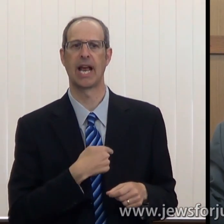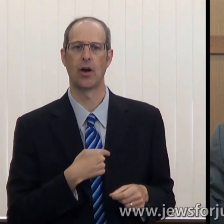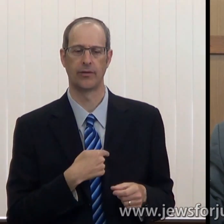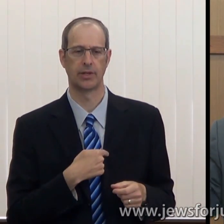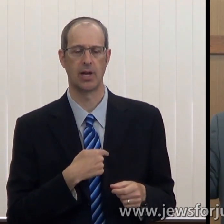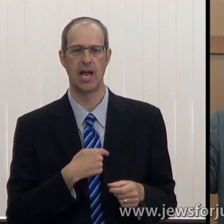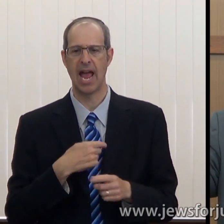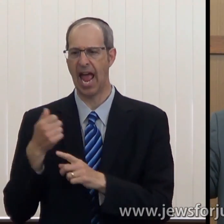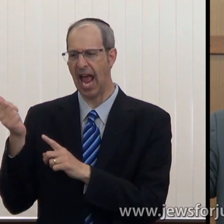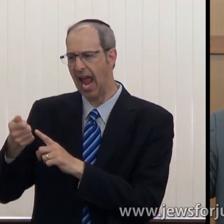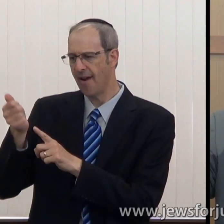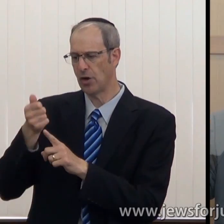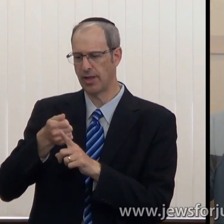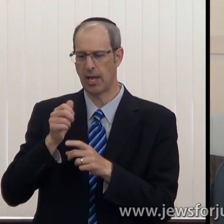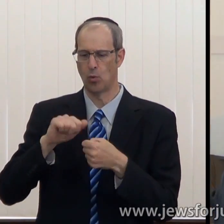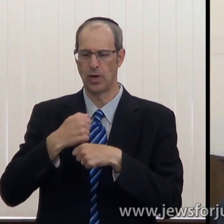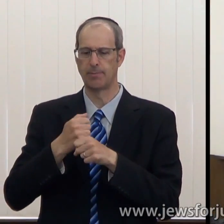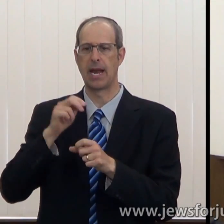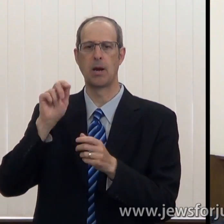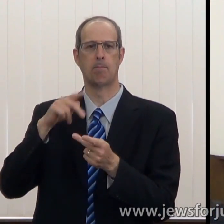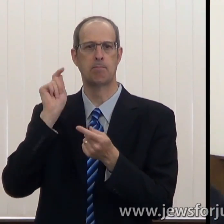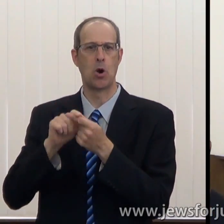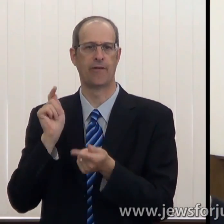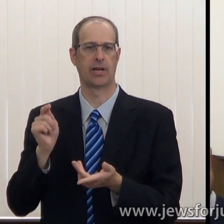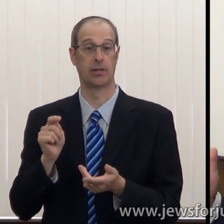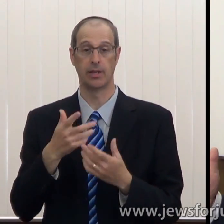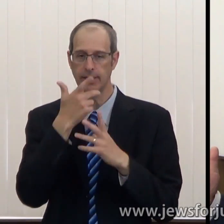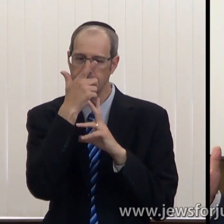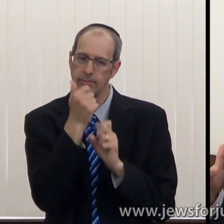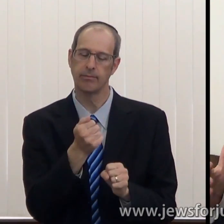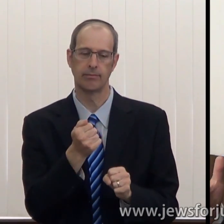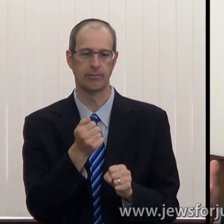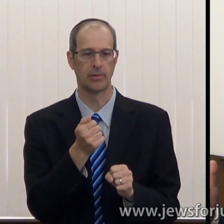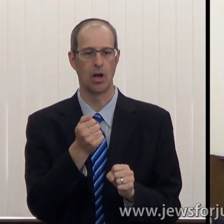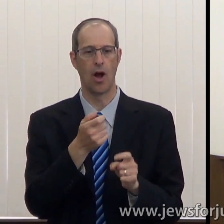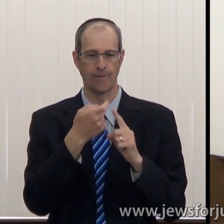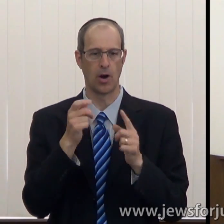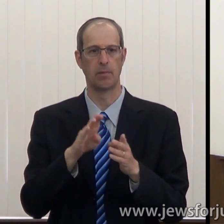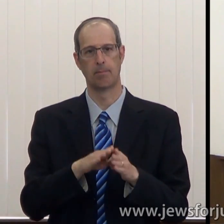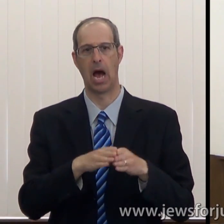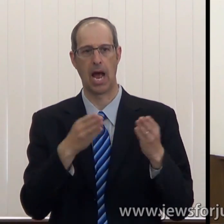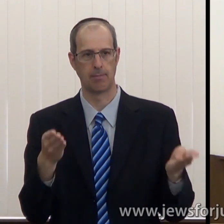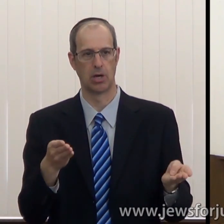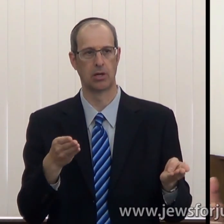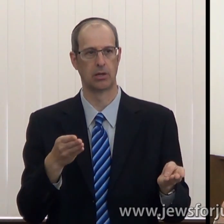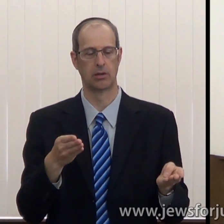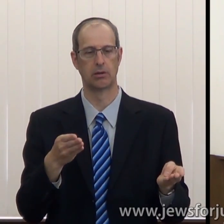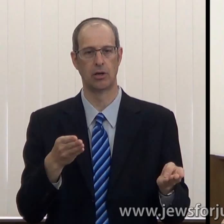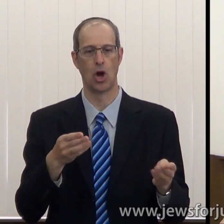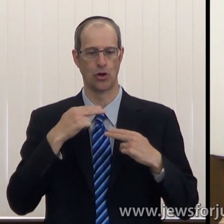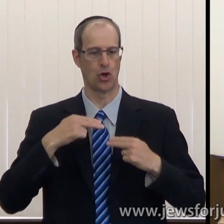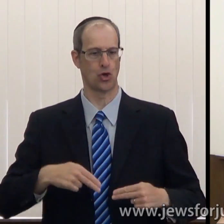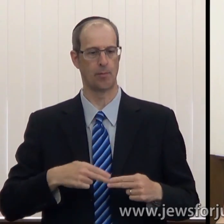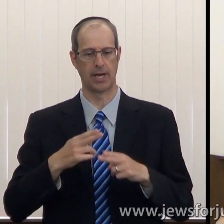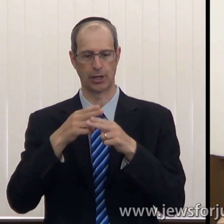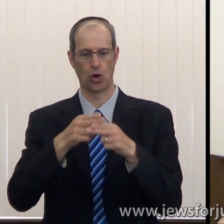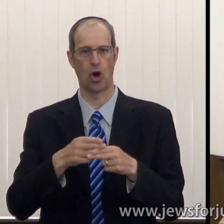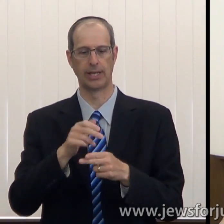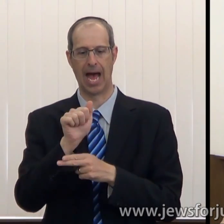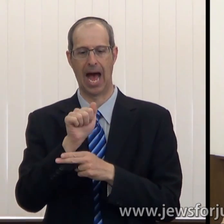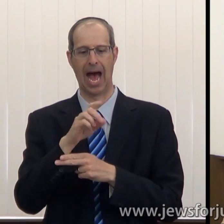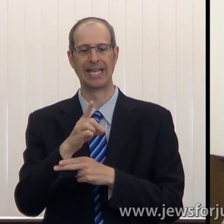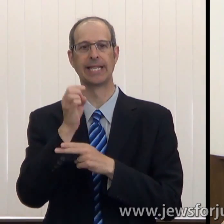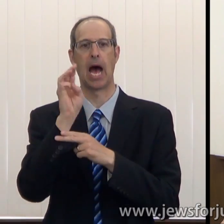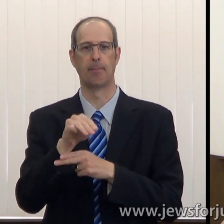else was created perfectly. It's interesting that in the Bible, the human being is called